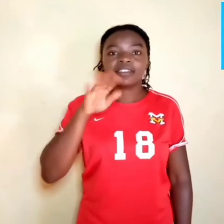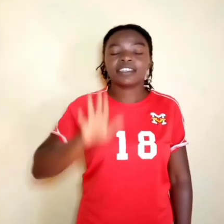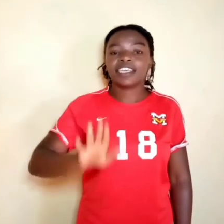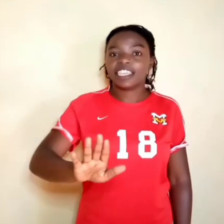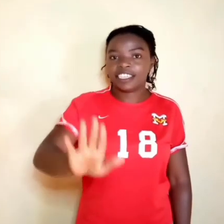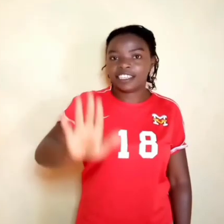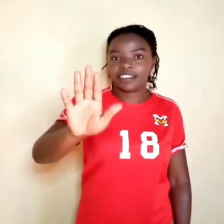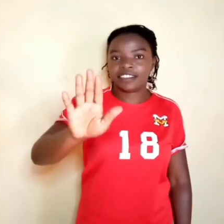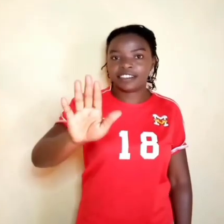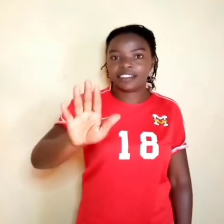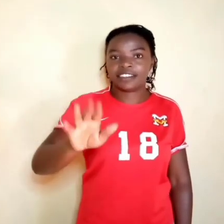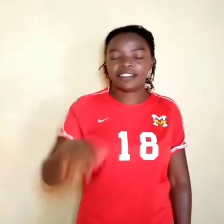His,